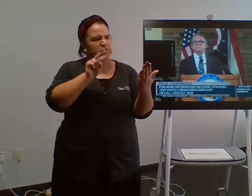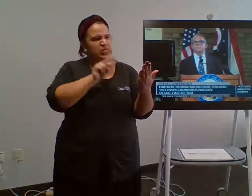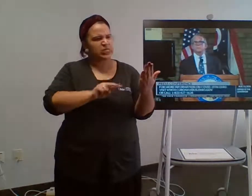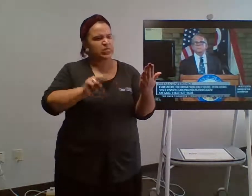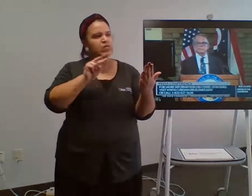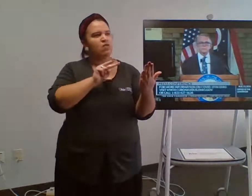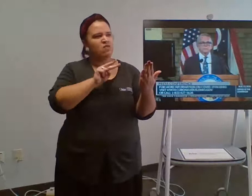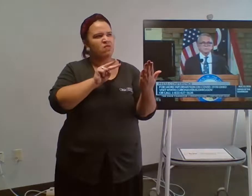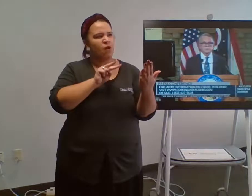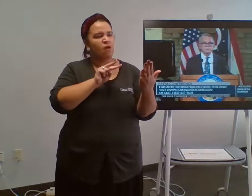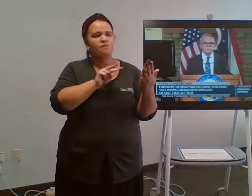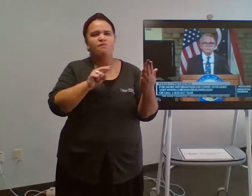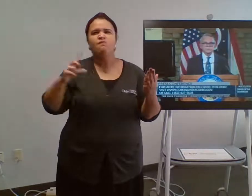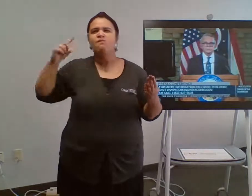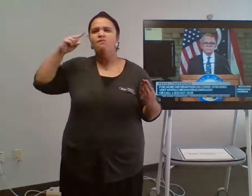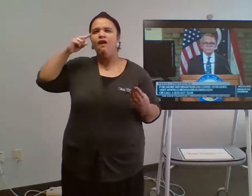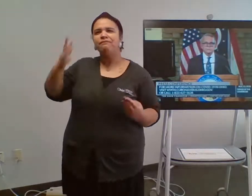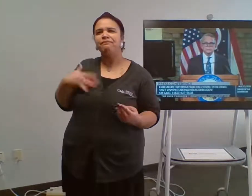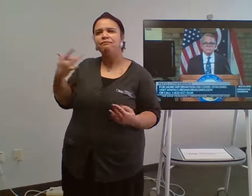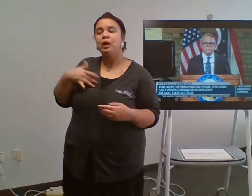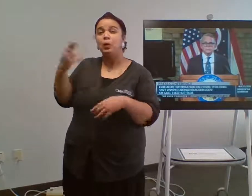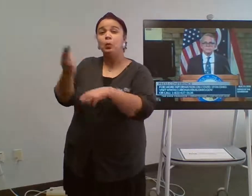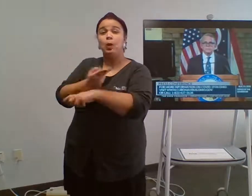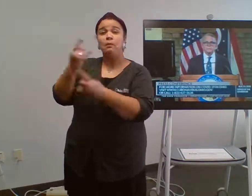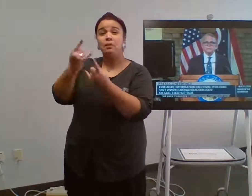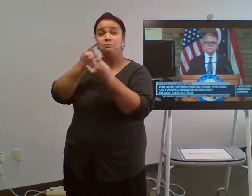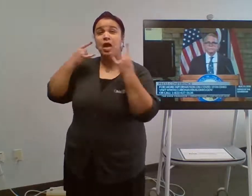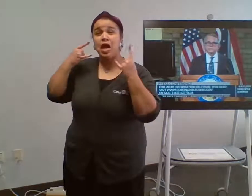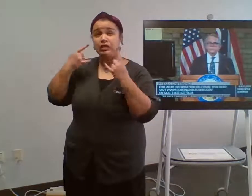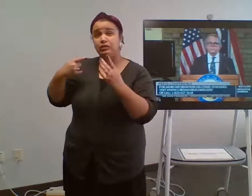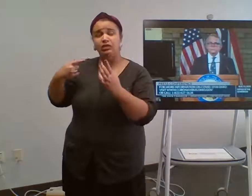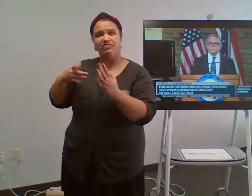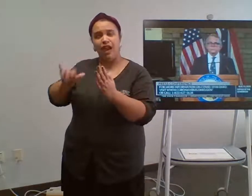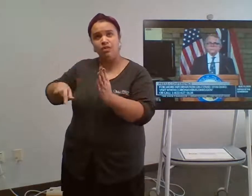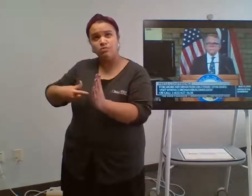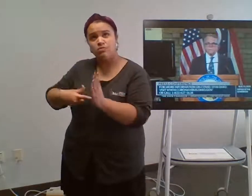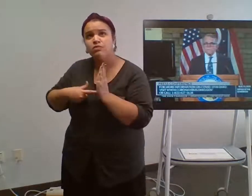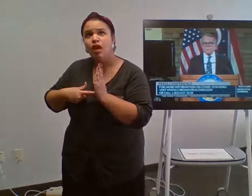mandate? Do you truly feel it's been effective to this point?